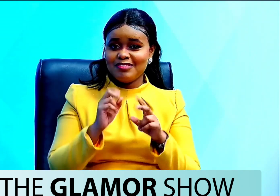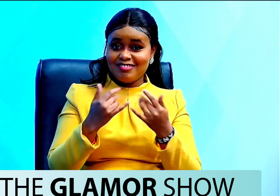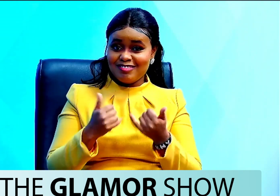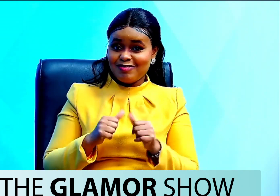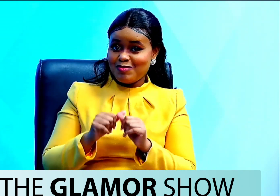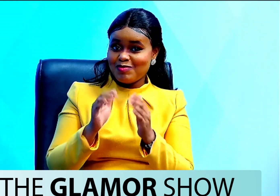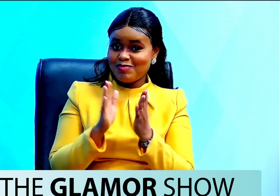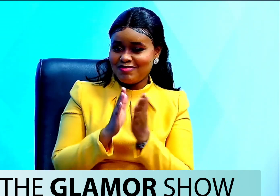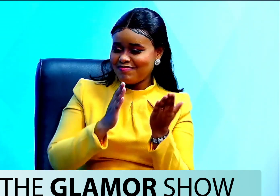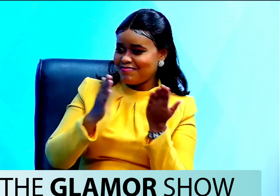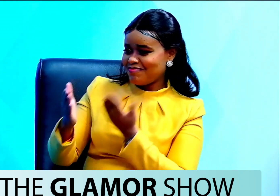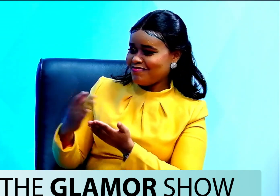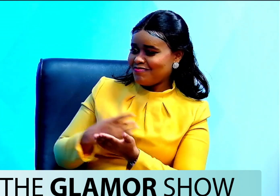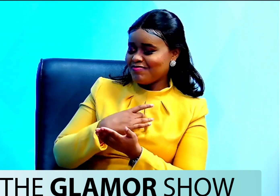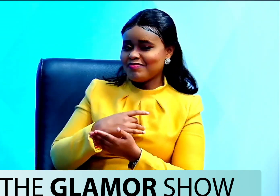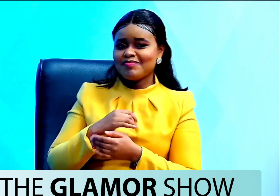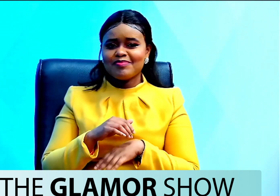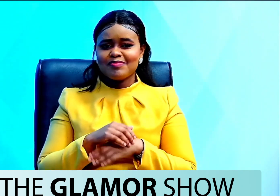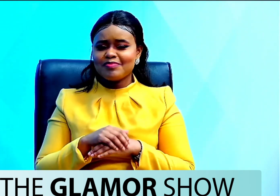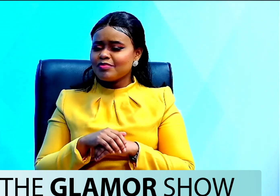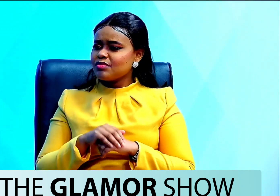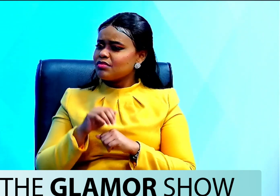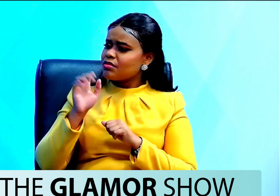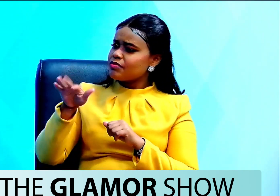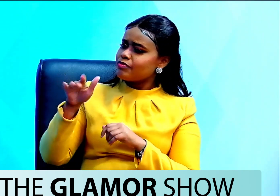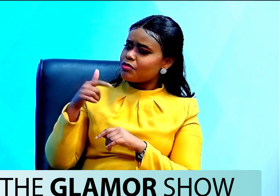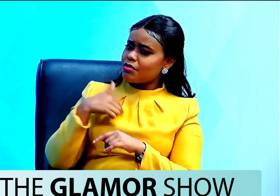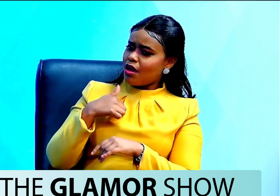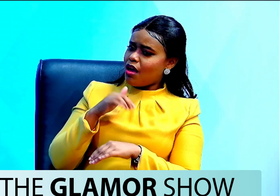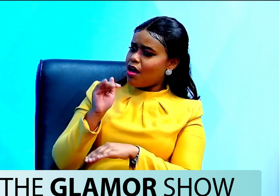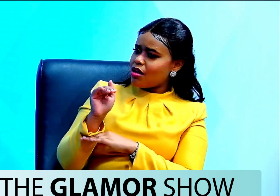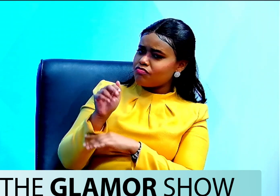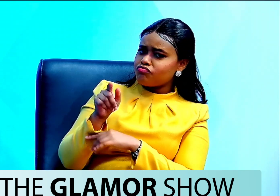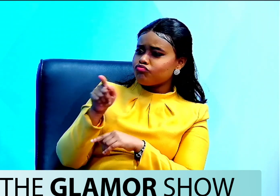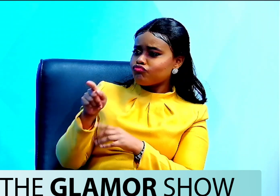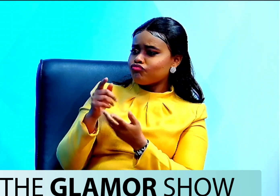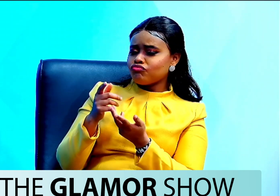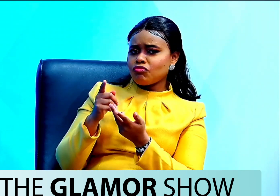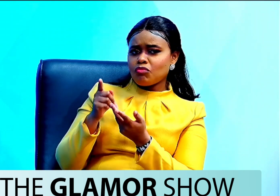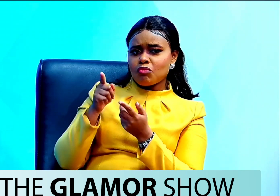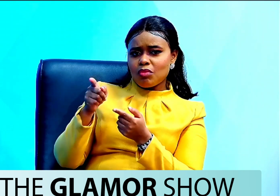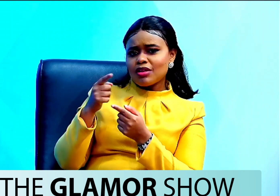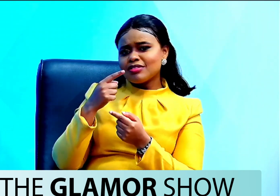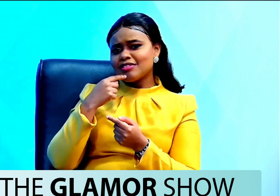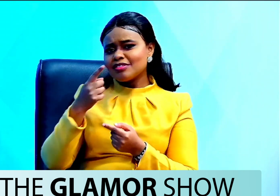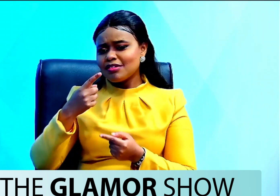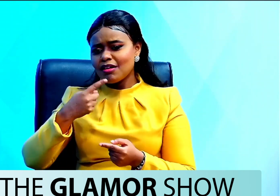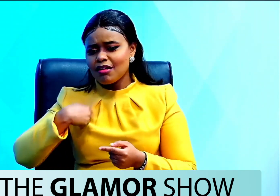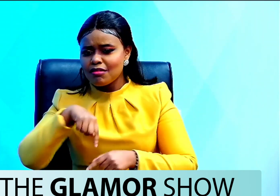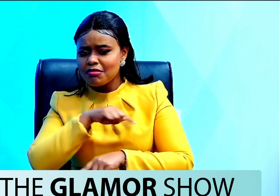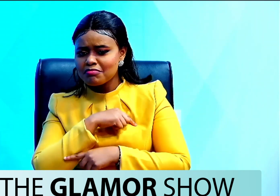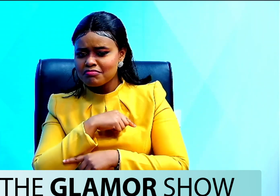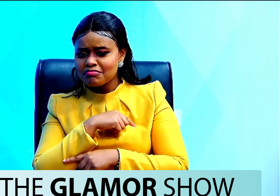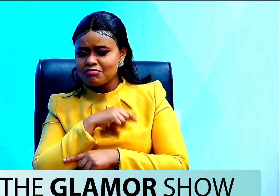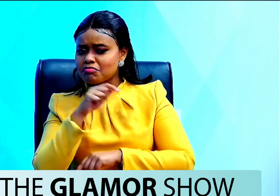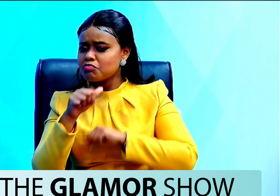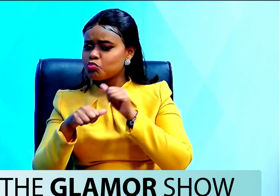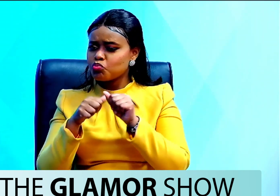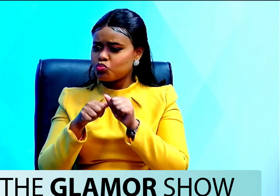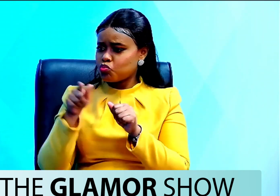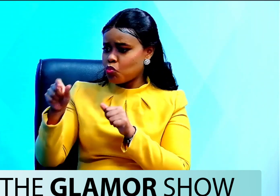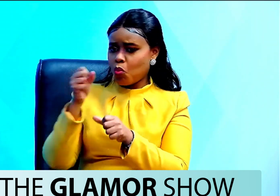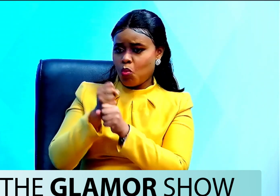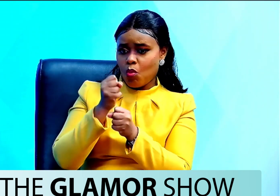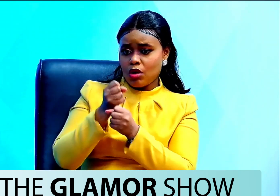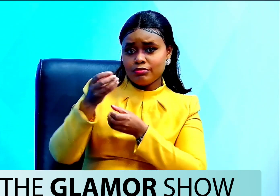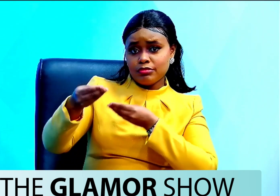bringing your questions to the guests. They'll be able to maybe get to see them and maybe sample some of your feedback. So back to